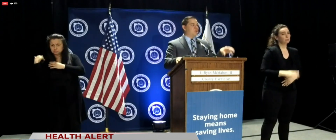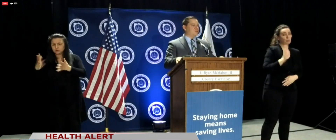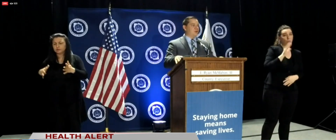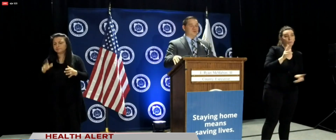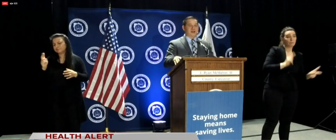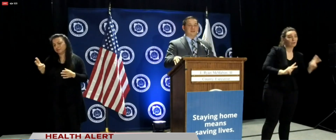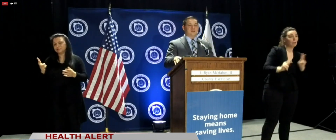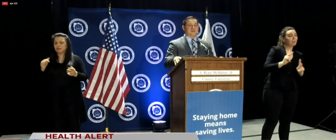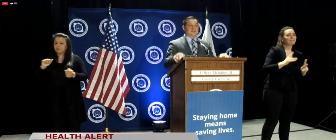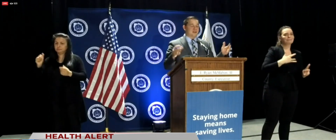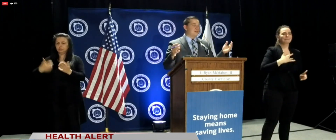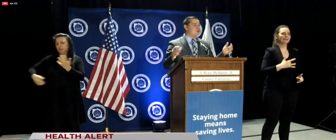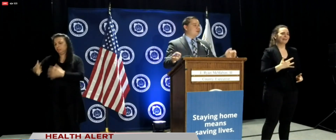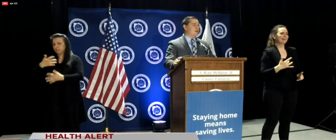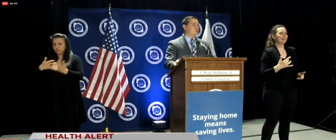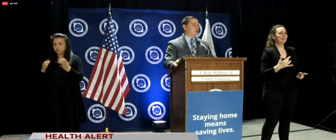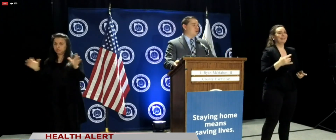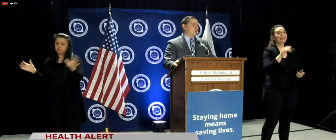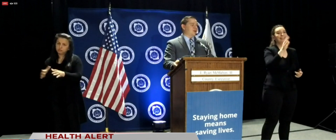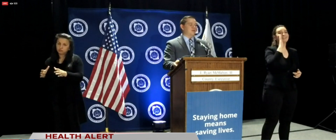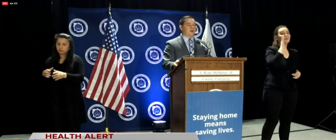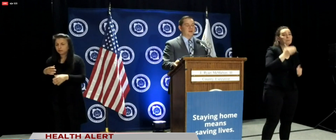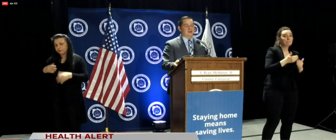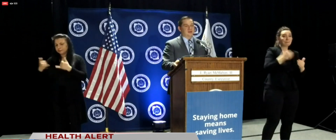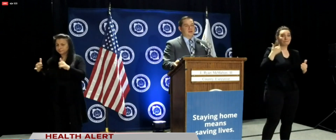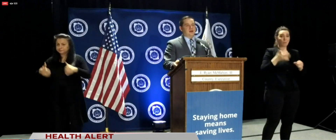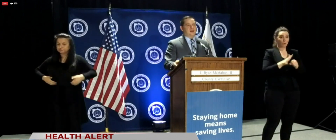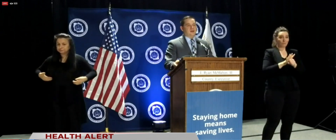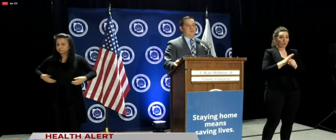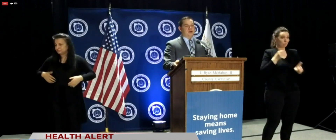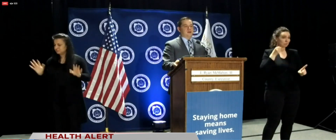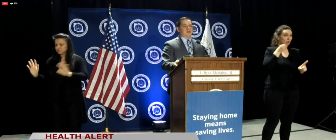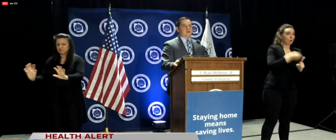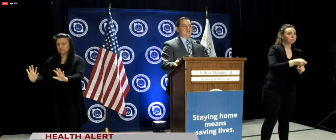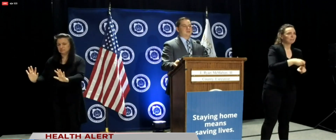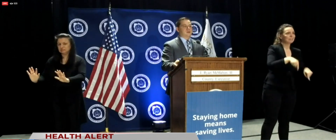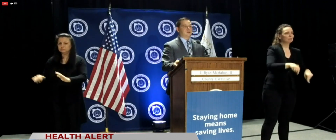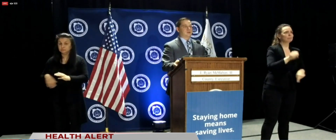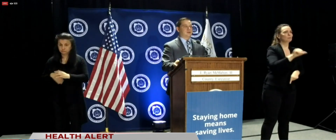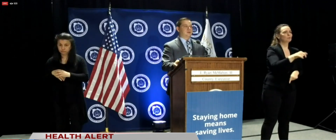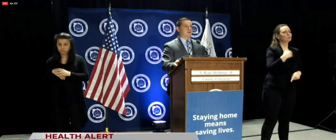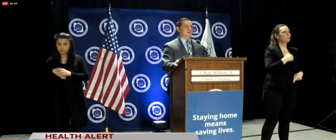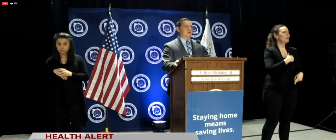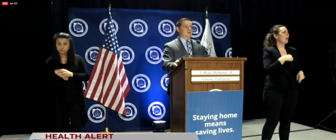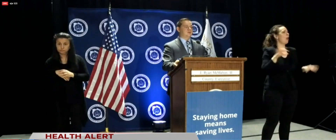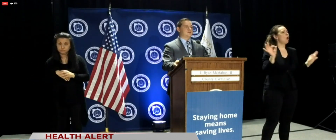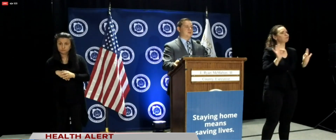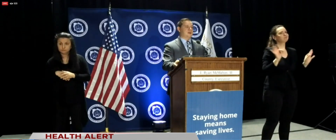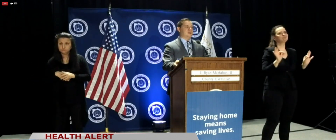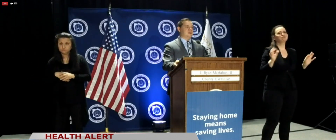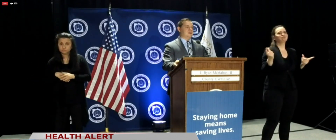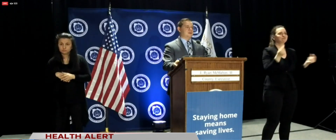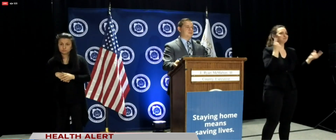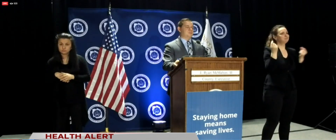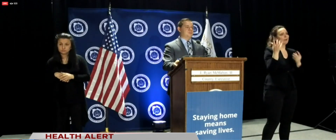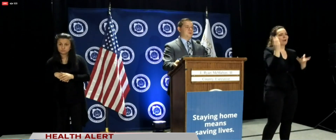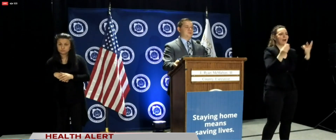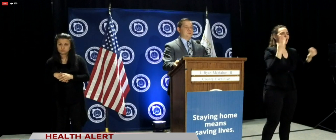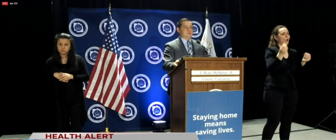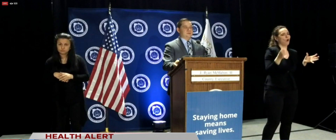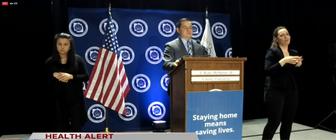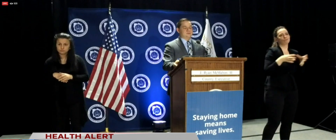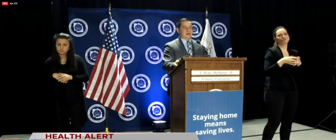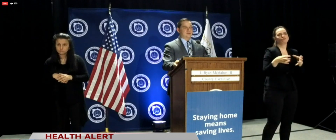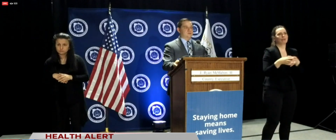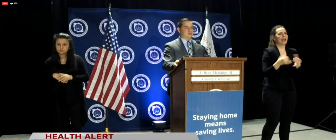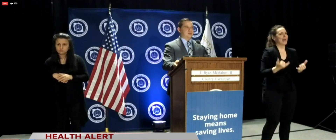4 weeks ago, trying to do it today. We can't afford to do it, right? But certainly it looks like people are